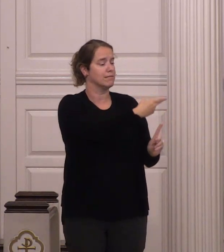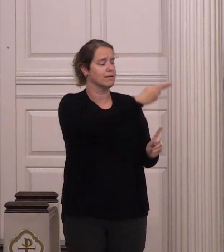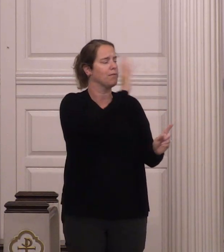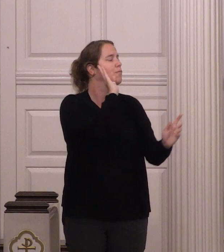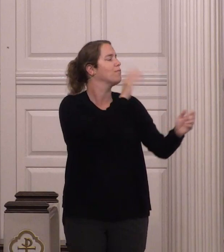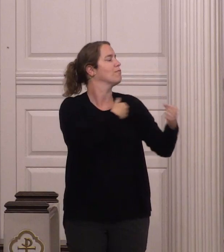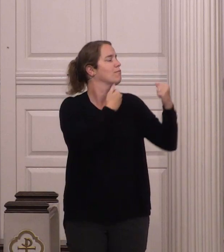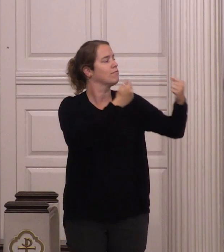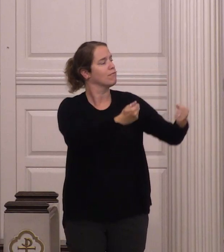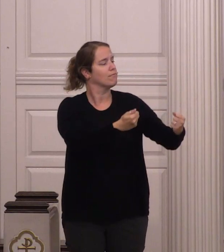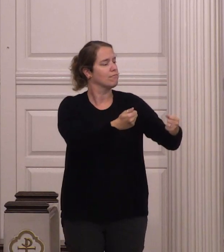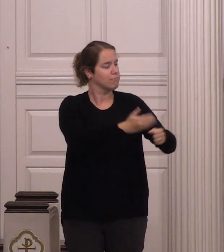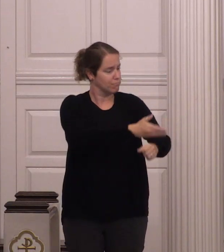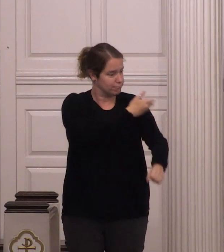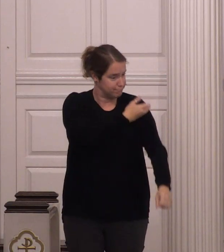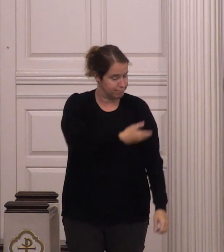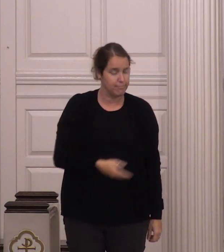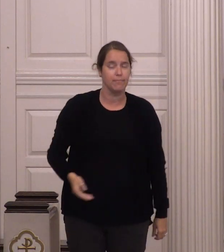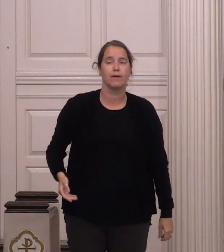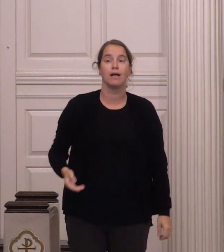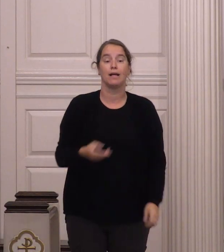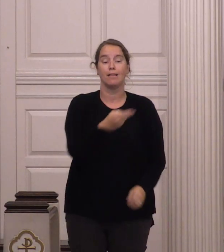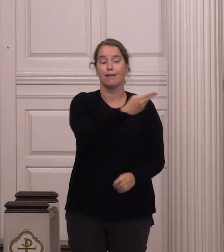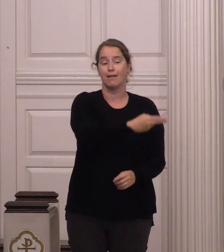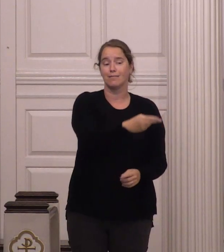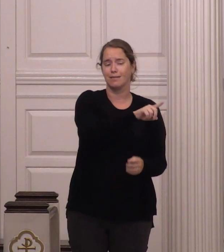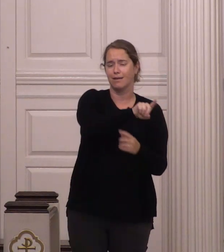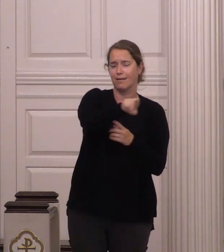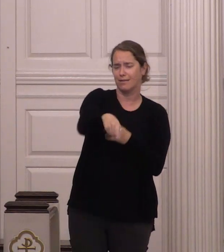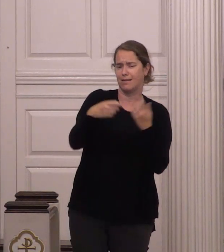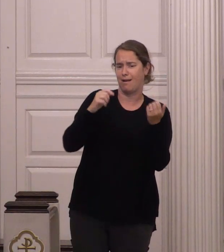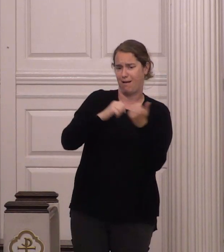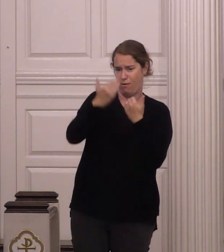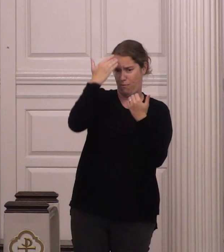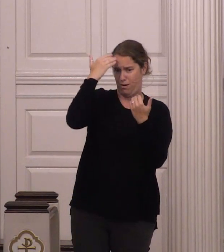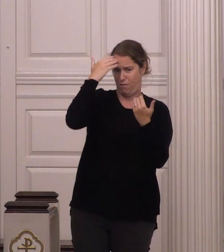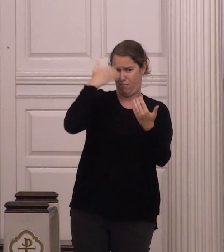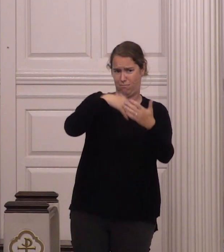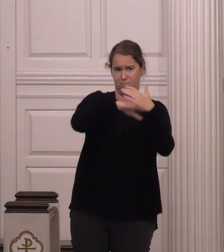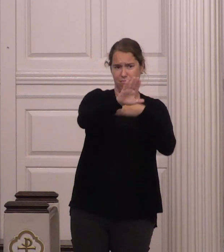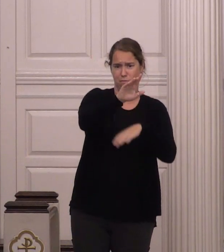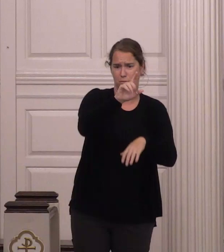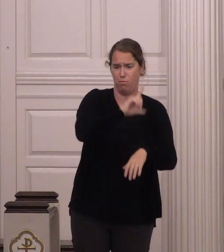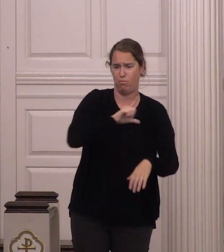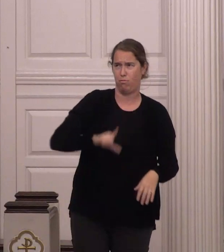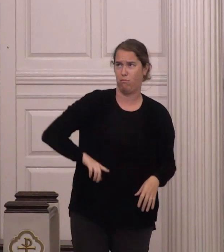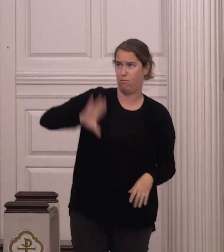Then Hezekiah asked, "What is the sign that I shall go up to the temple of the Lord?"